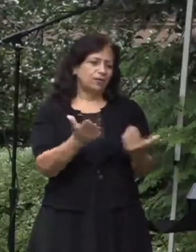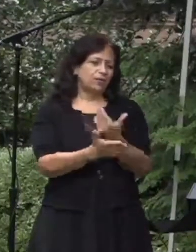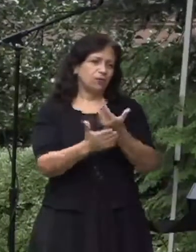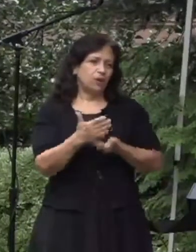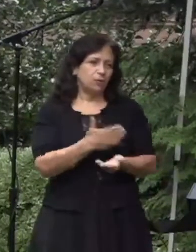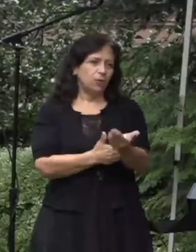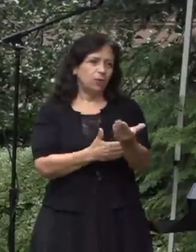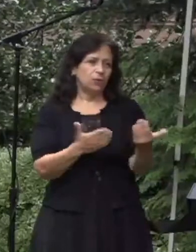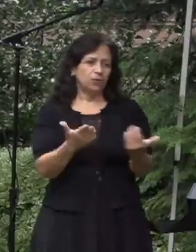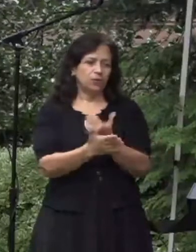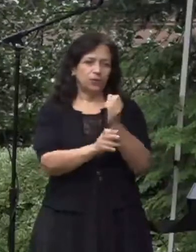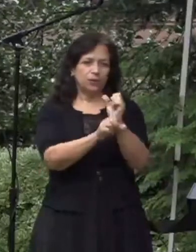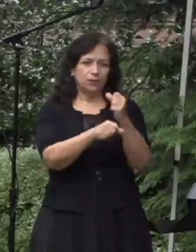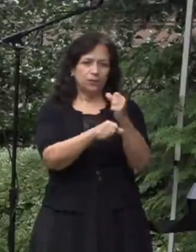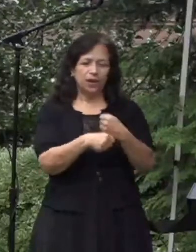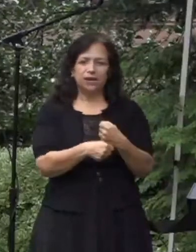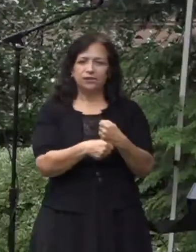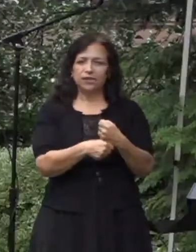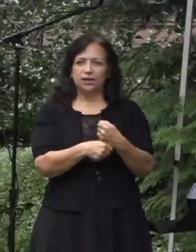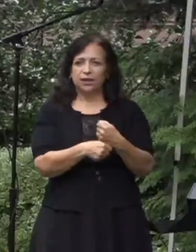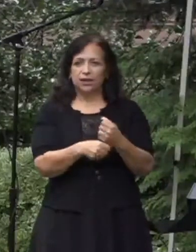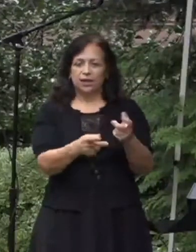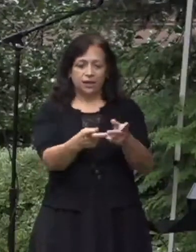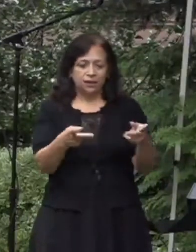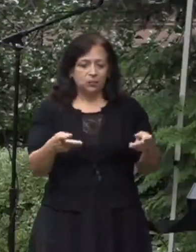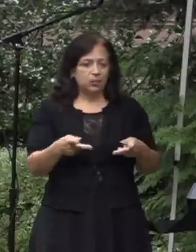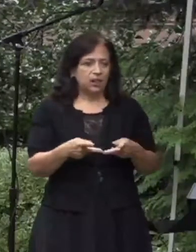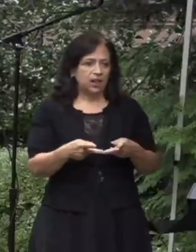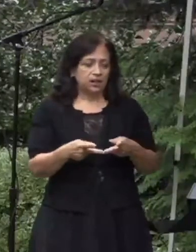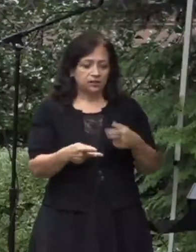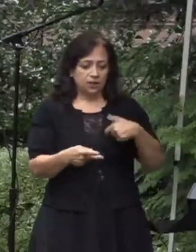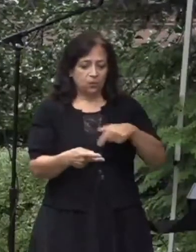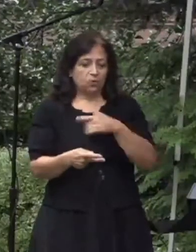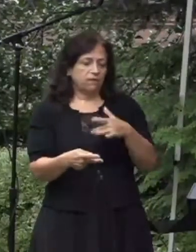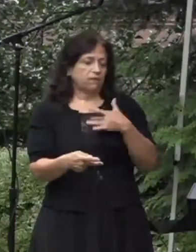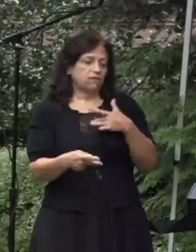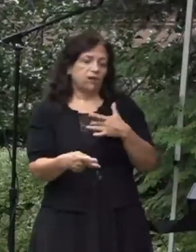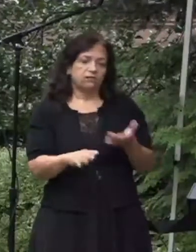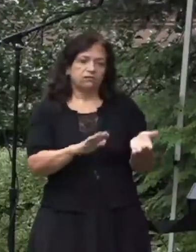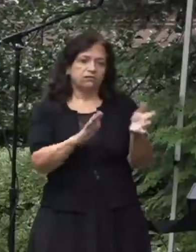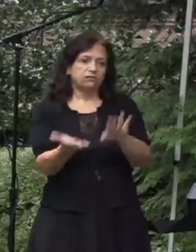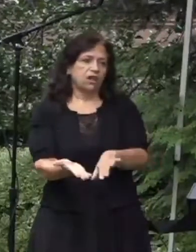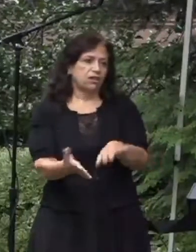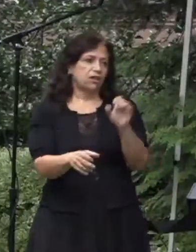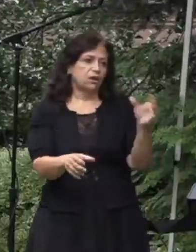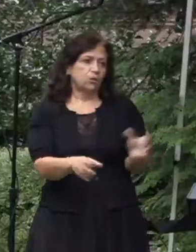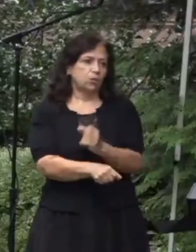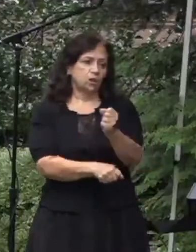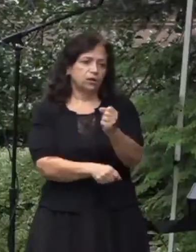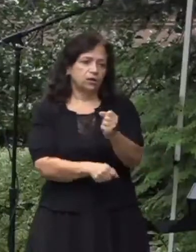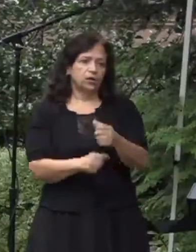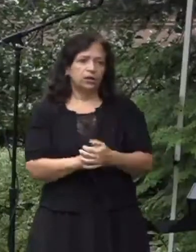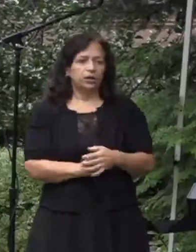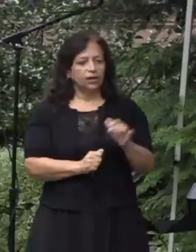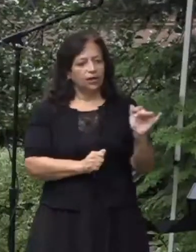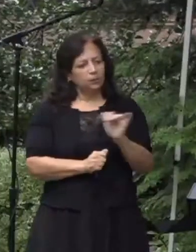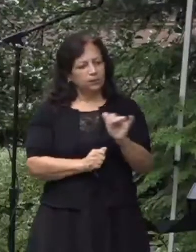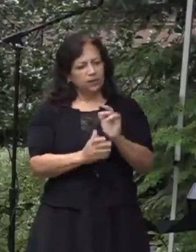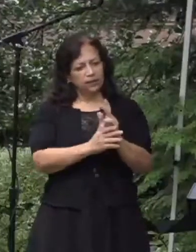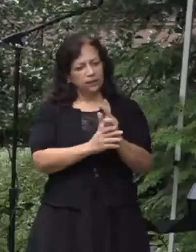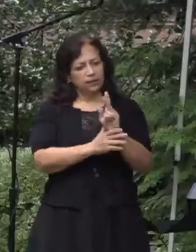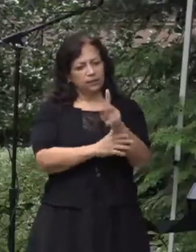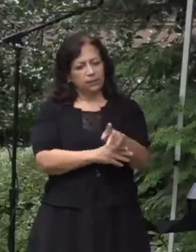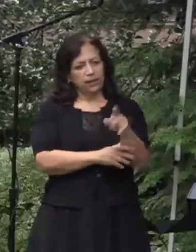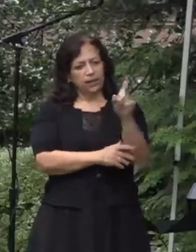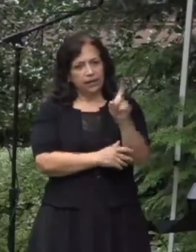and recreation in the very place where we feared death had taken over. It was as if this plant